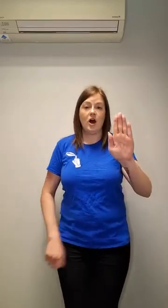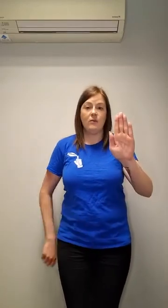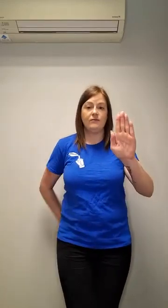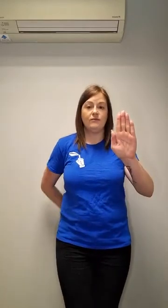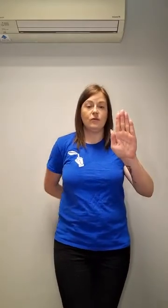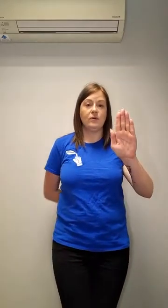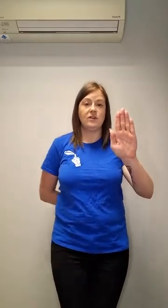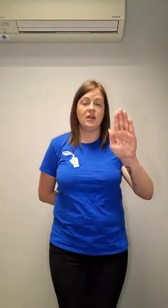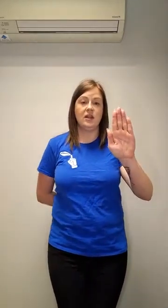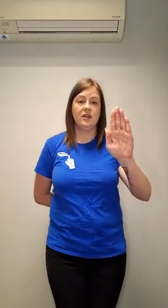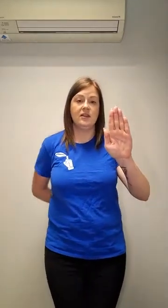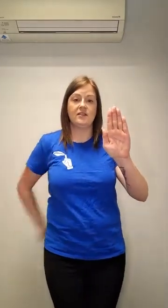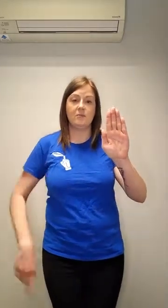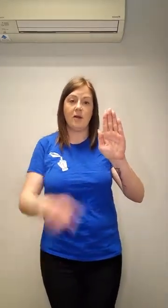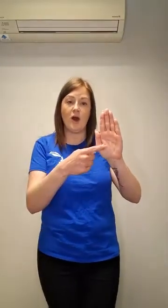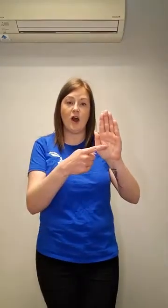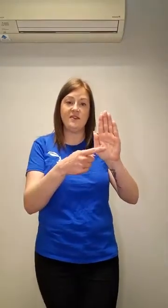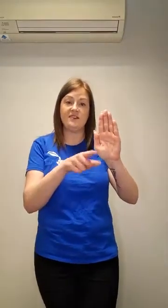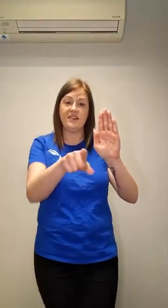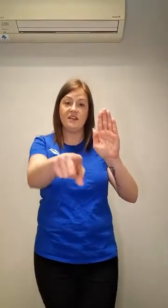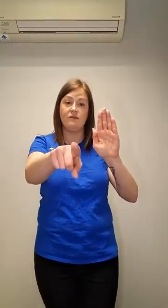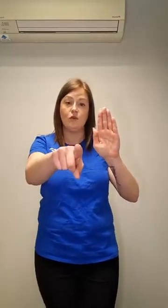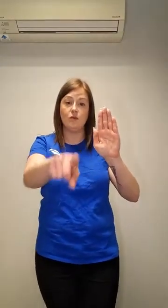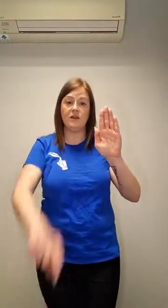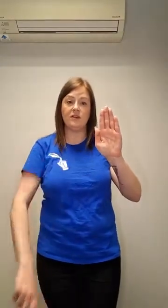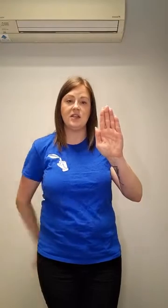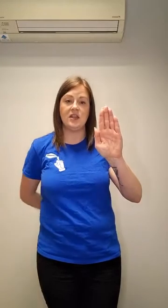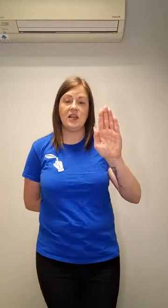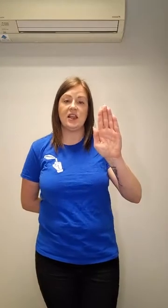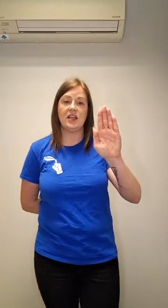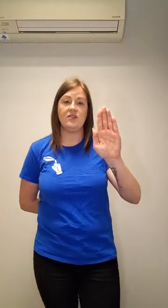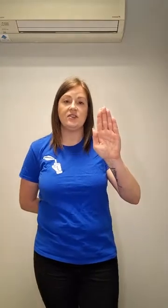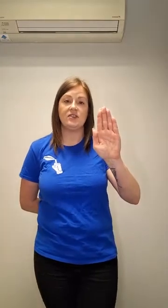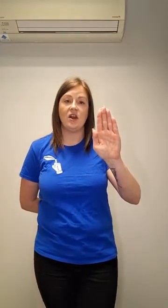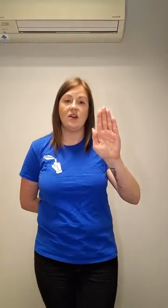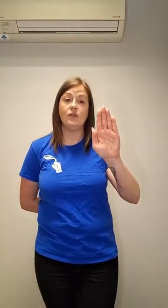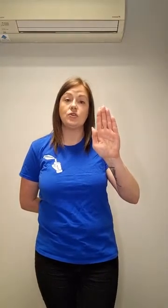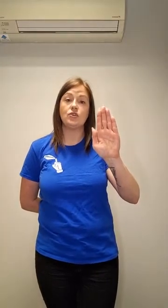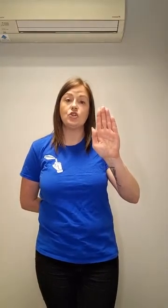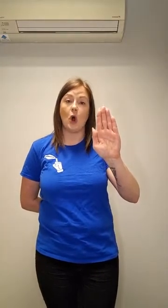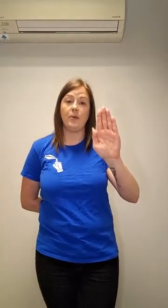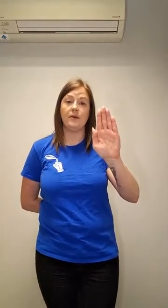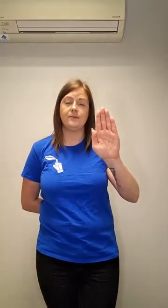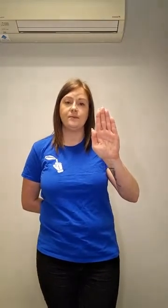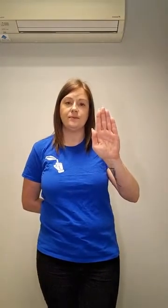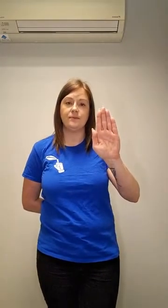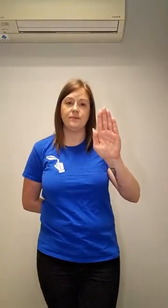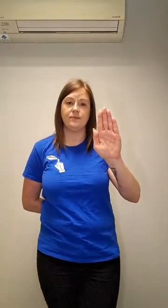Palm forward, so my palm is facing forward, like in the sign for stop.